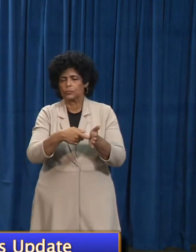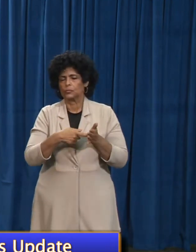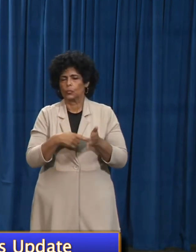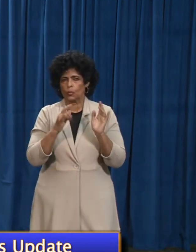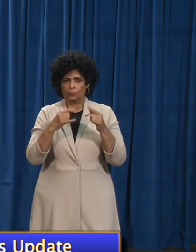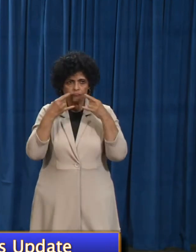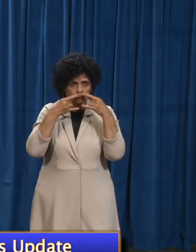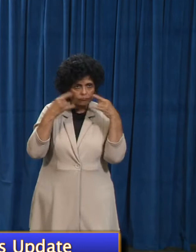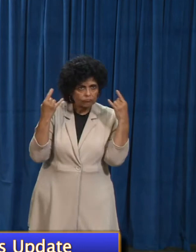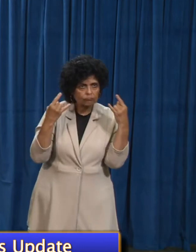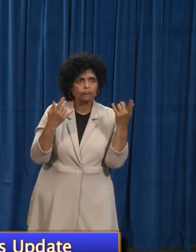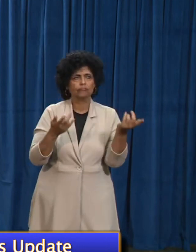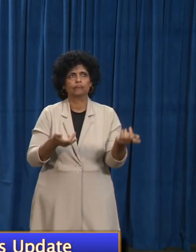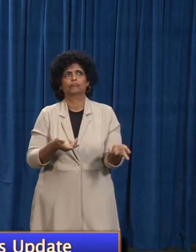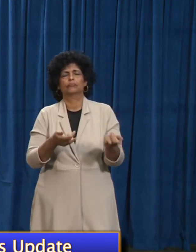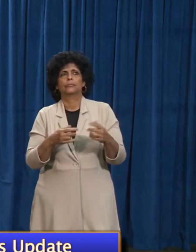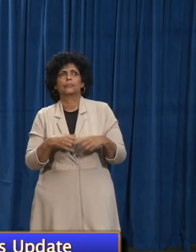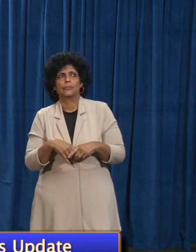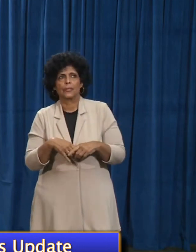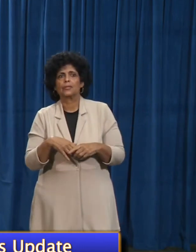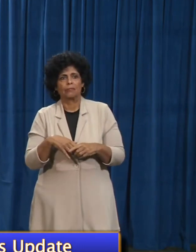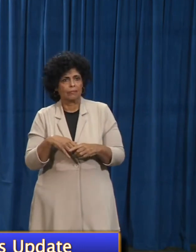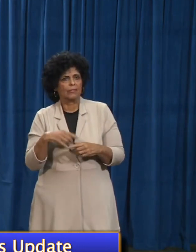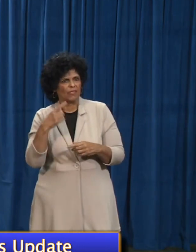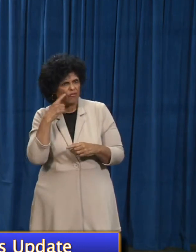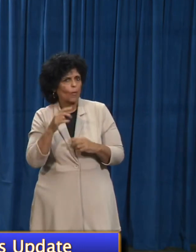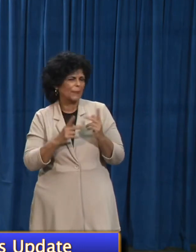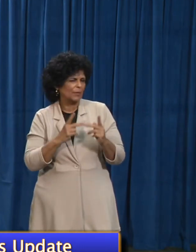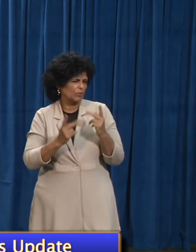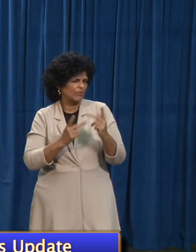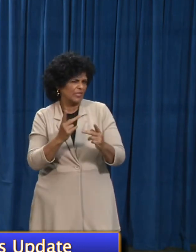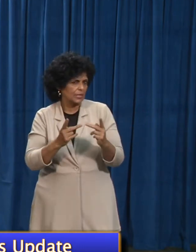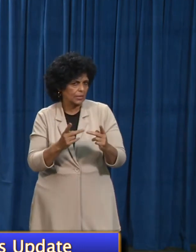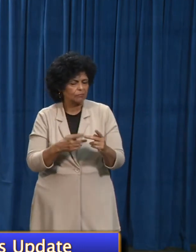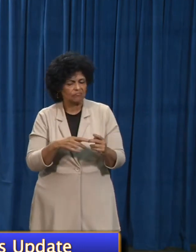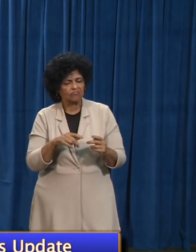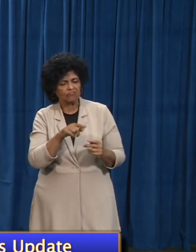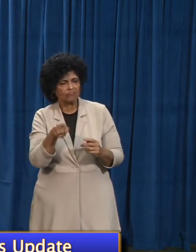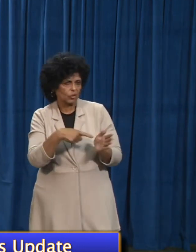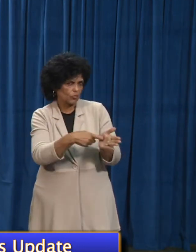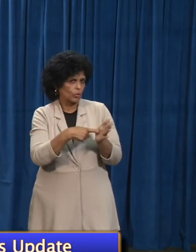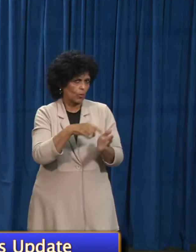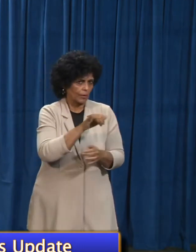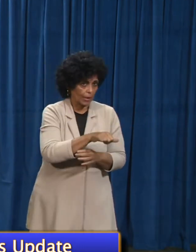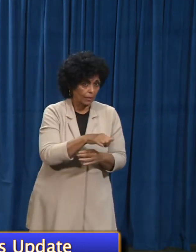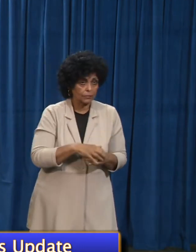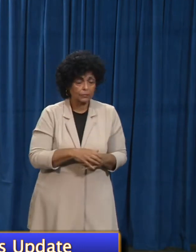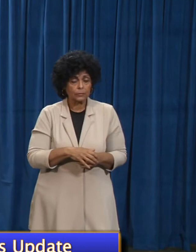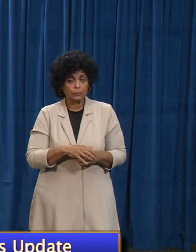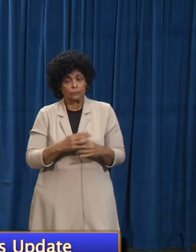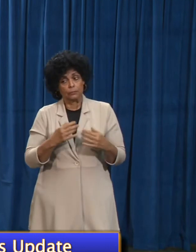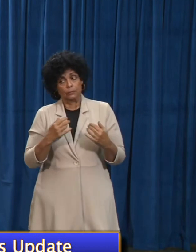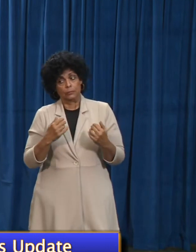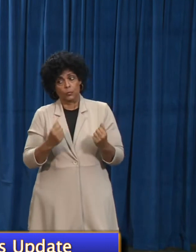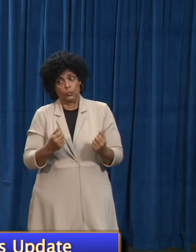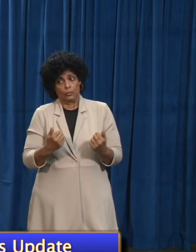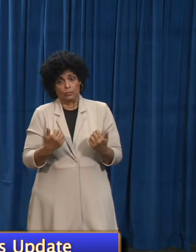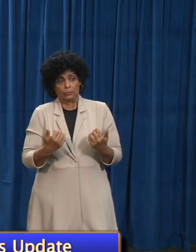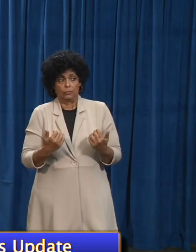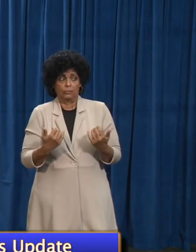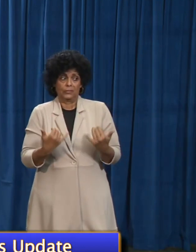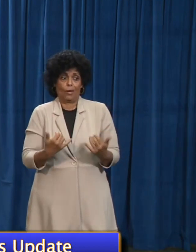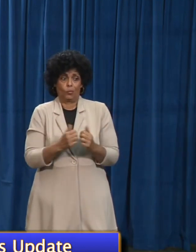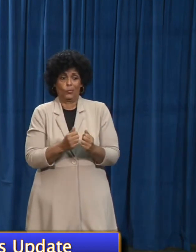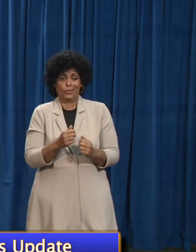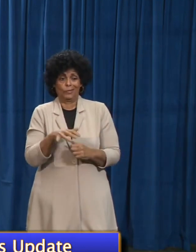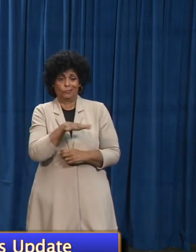coverings or face masks for their guests. And I think that, given the current situation, is the right